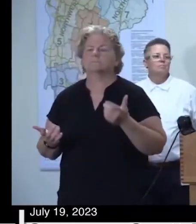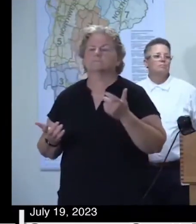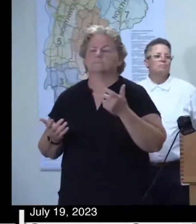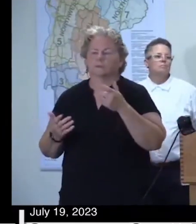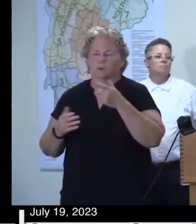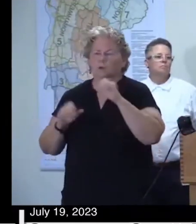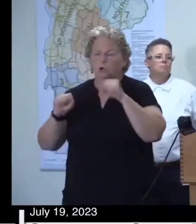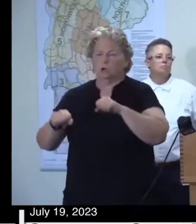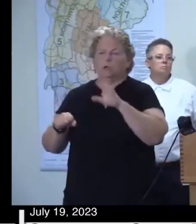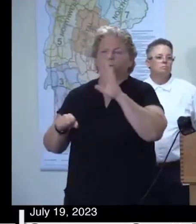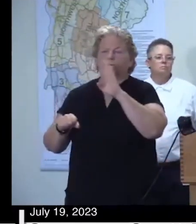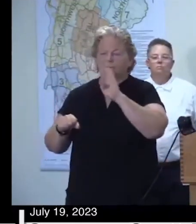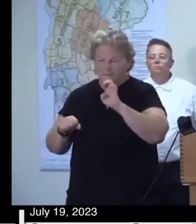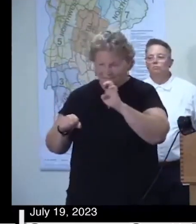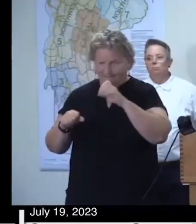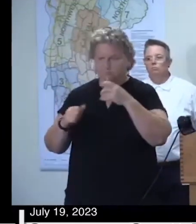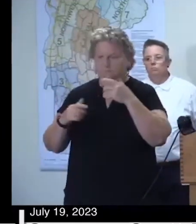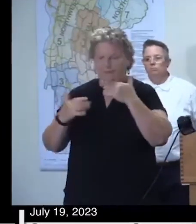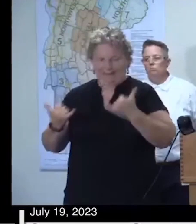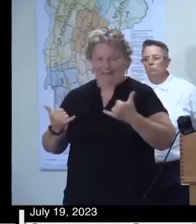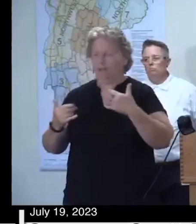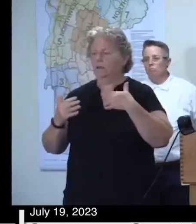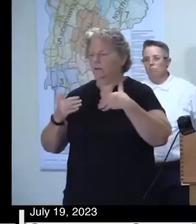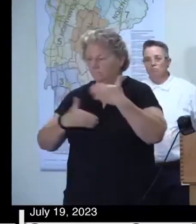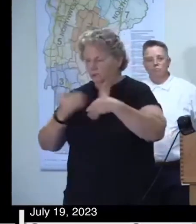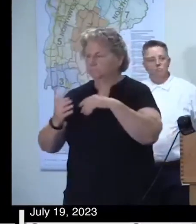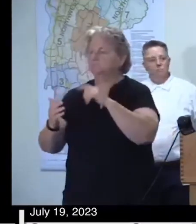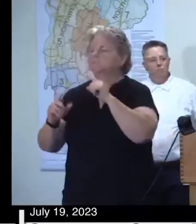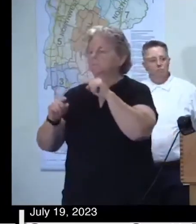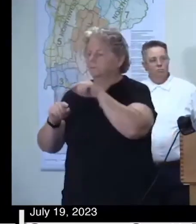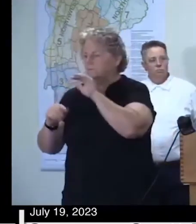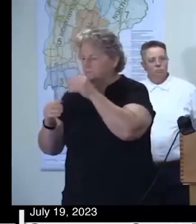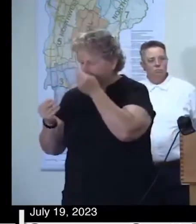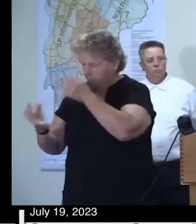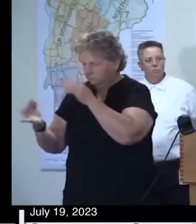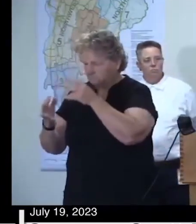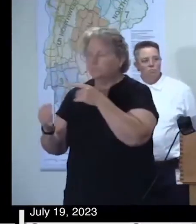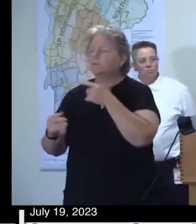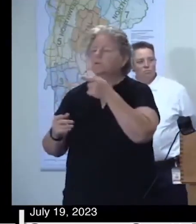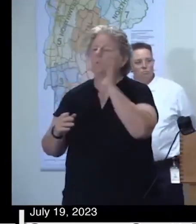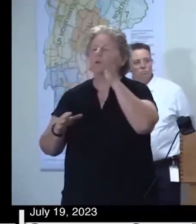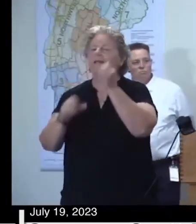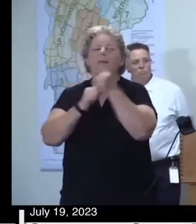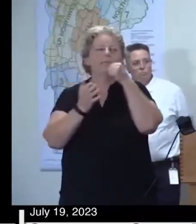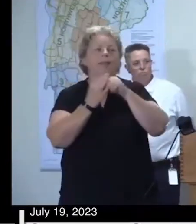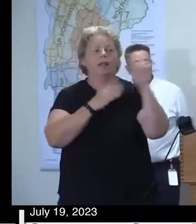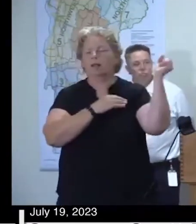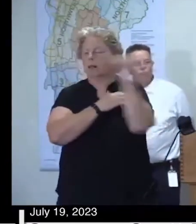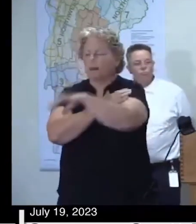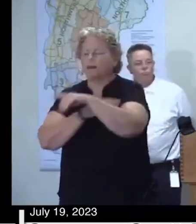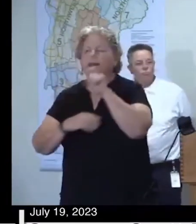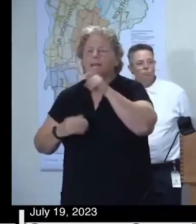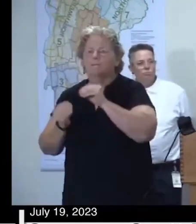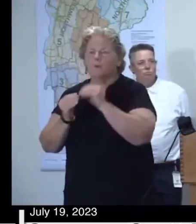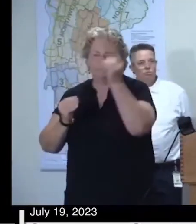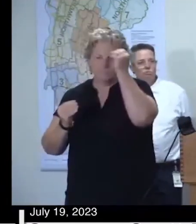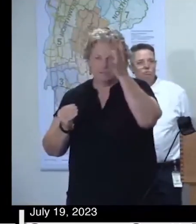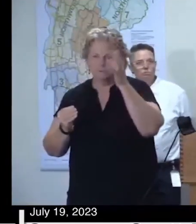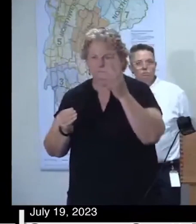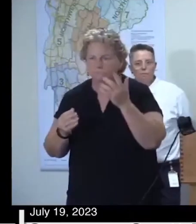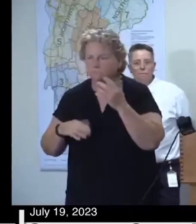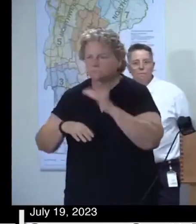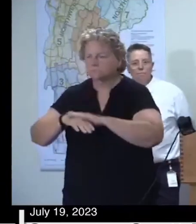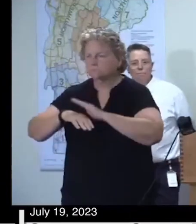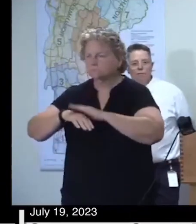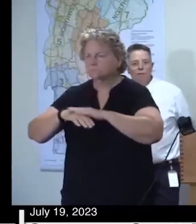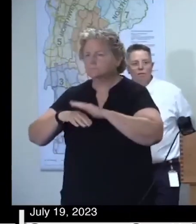can be confusing. And so, but right in the first sentence says, read this entire document. Usually there's